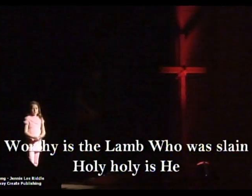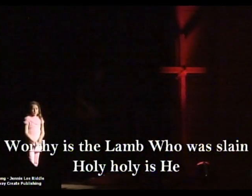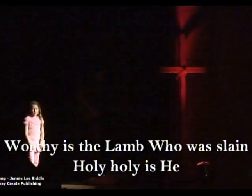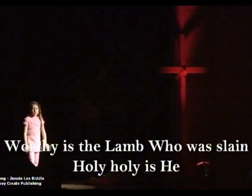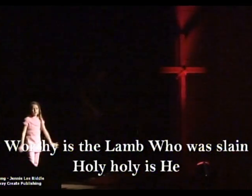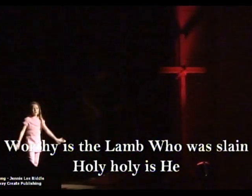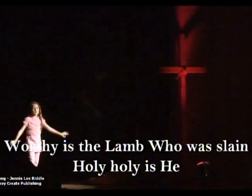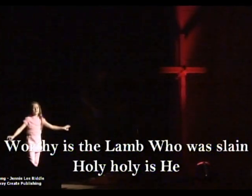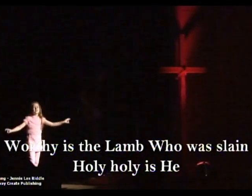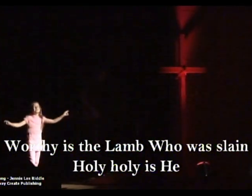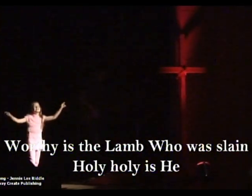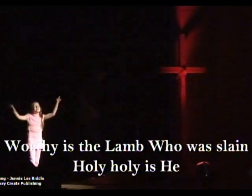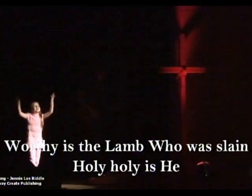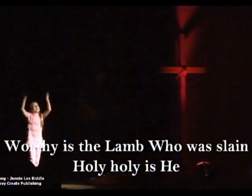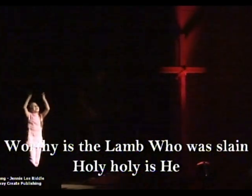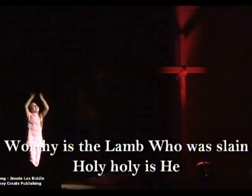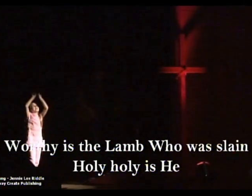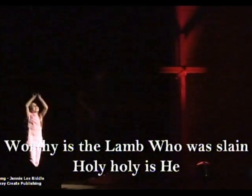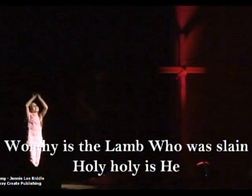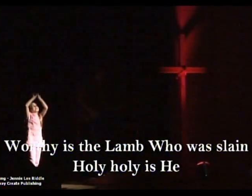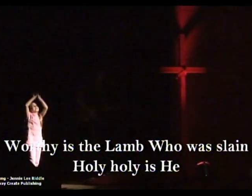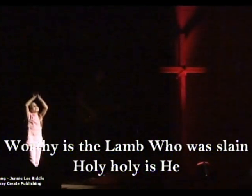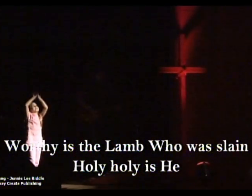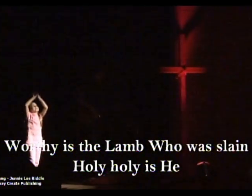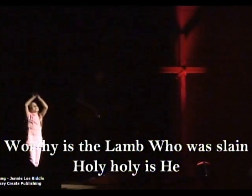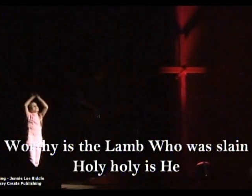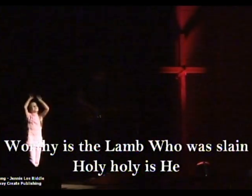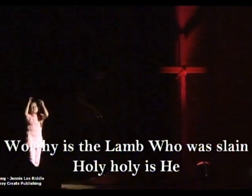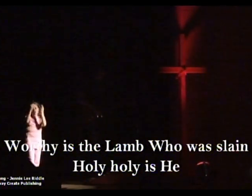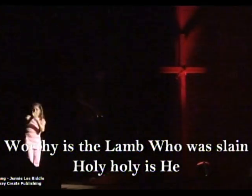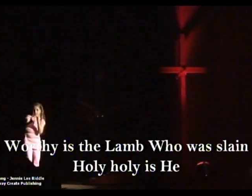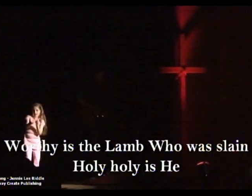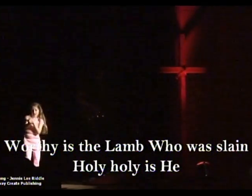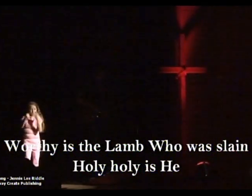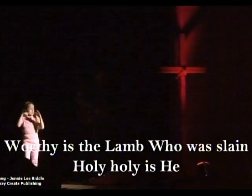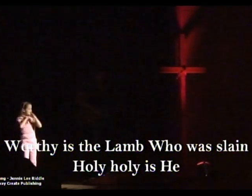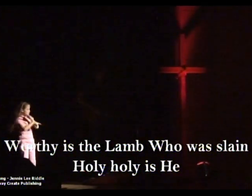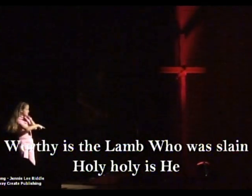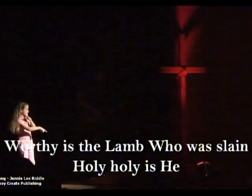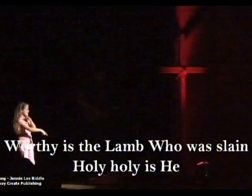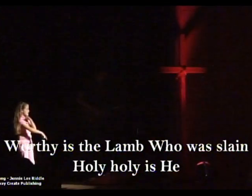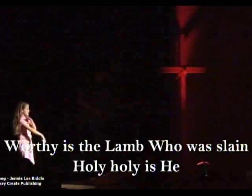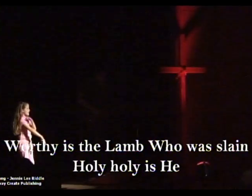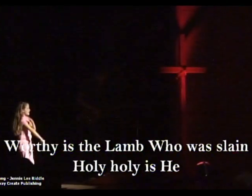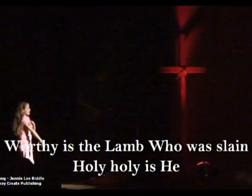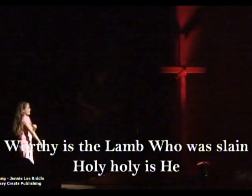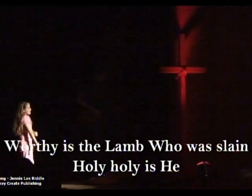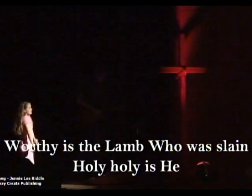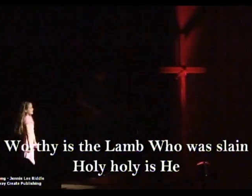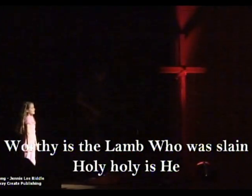Worthy is the Lamb who was slain